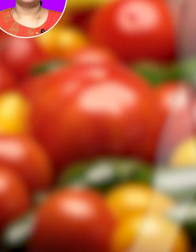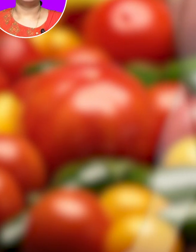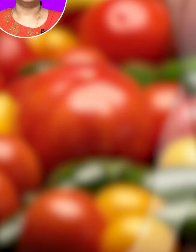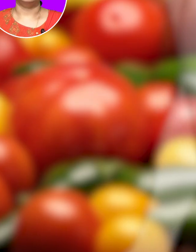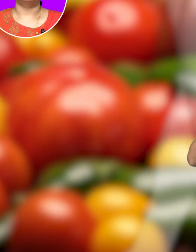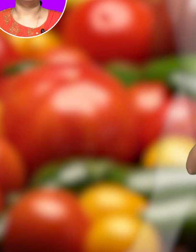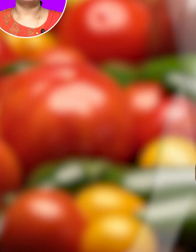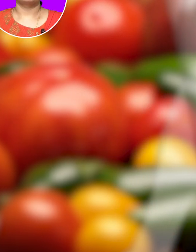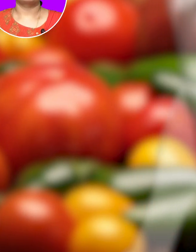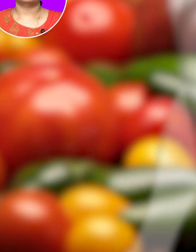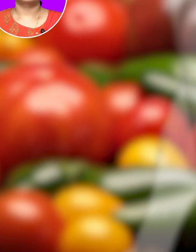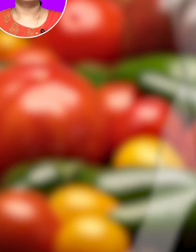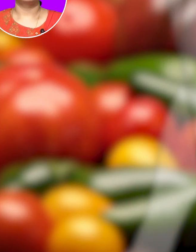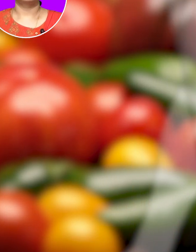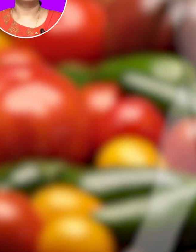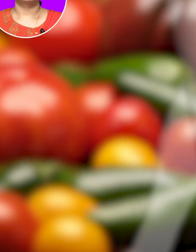8 Biology.